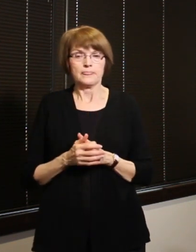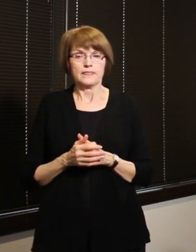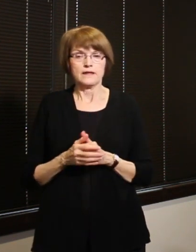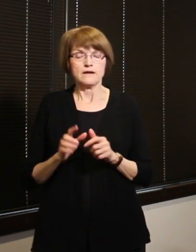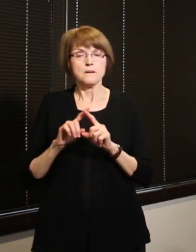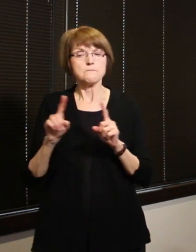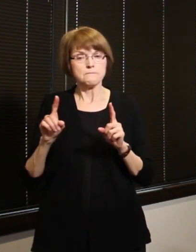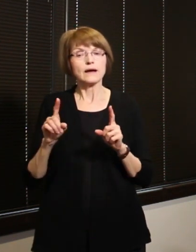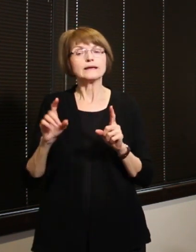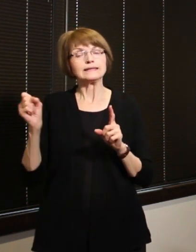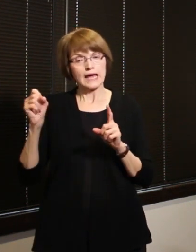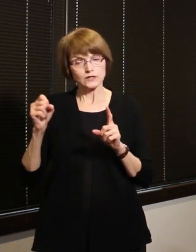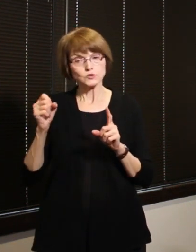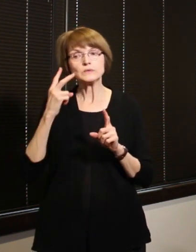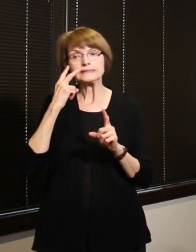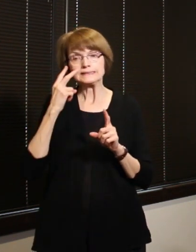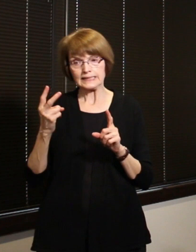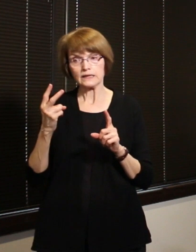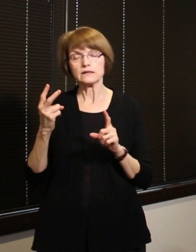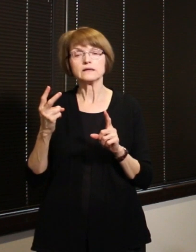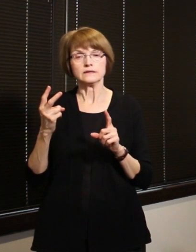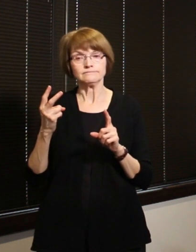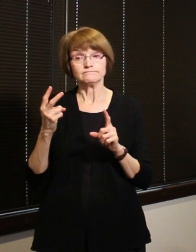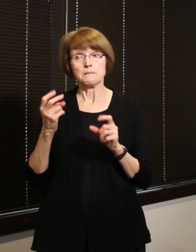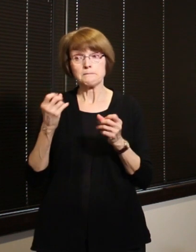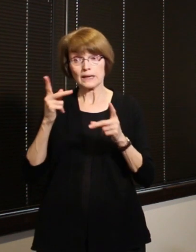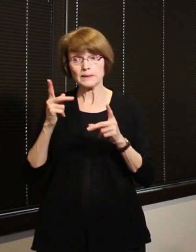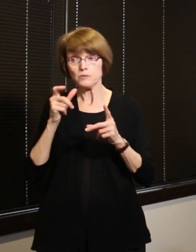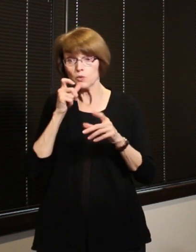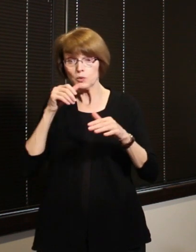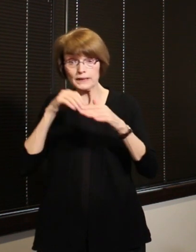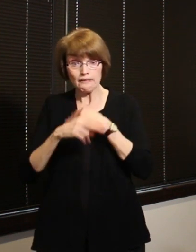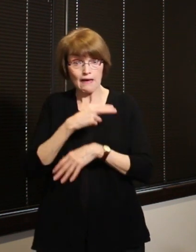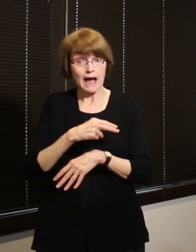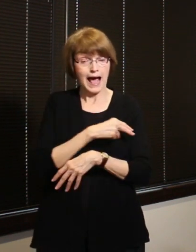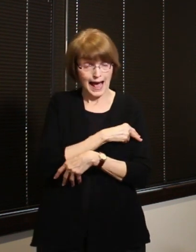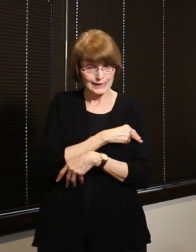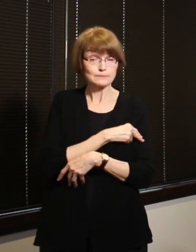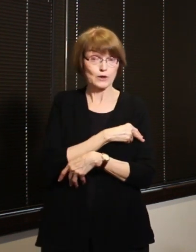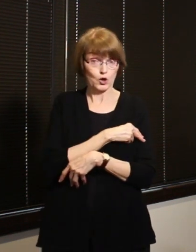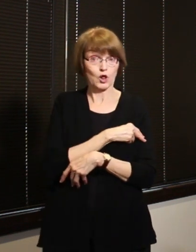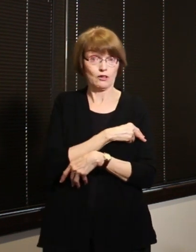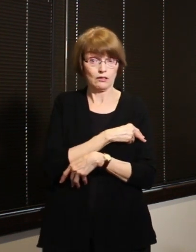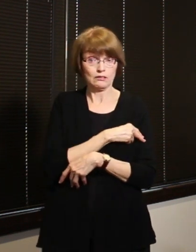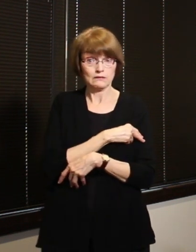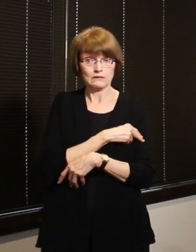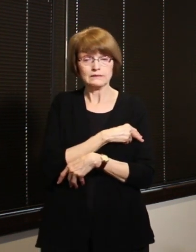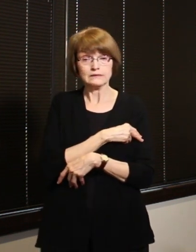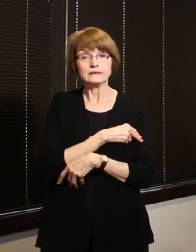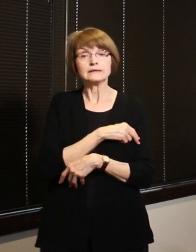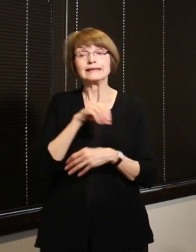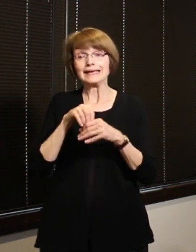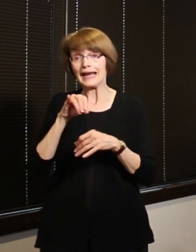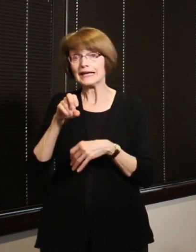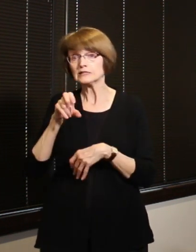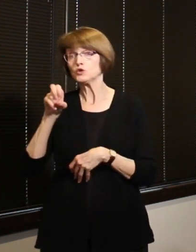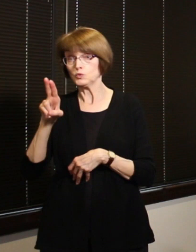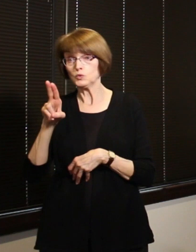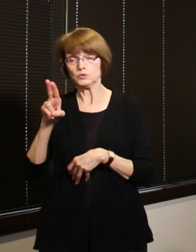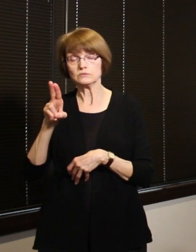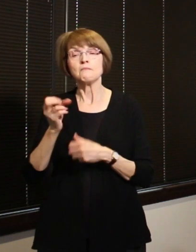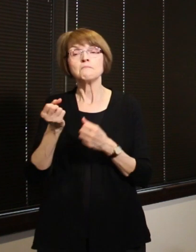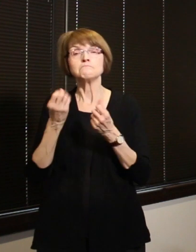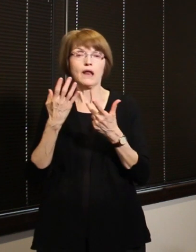fairly significant number of our admissions and the patients that are in our ICUs that